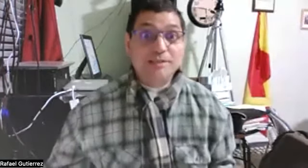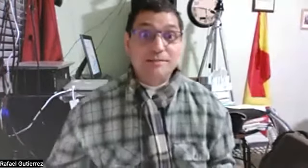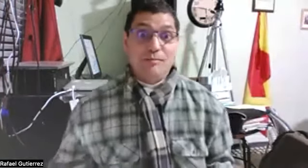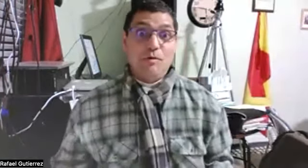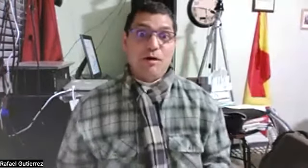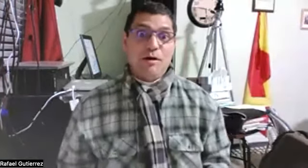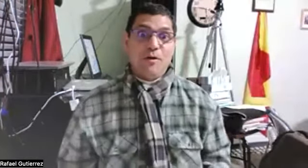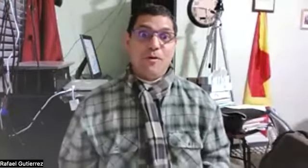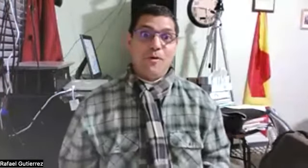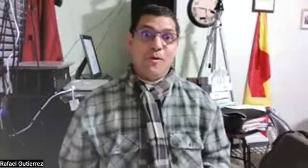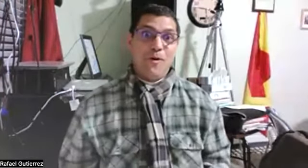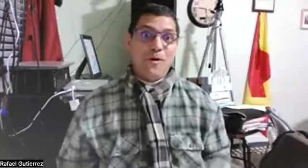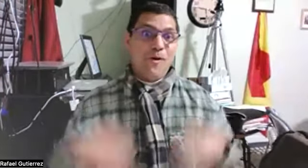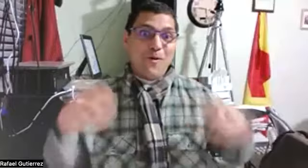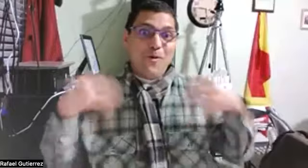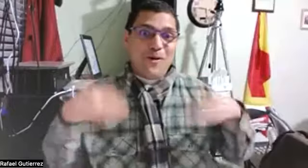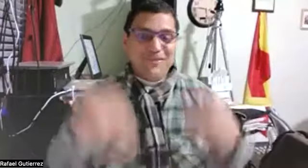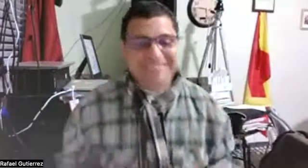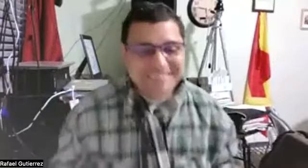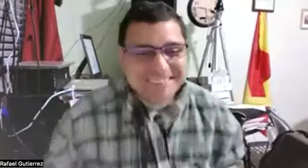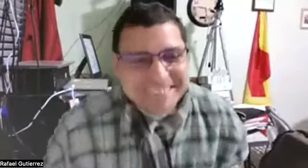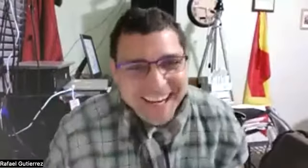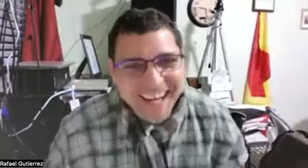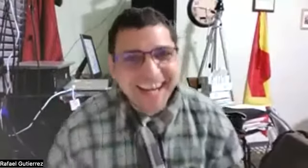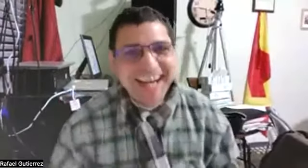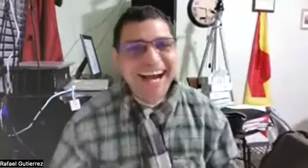a, whoa. The 20th.